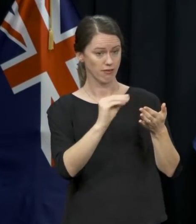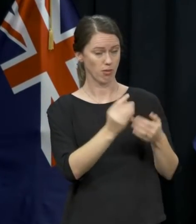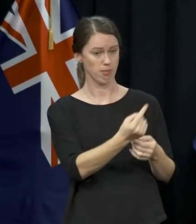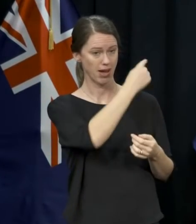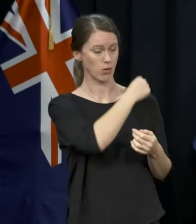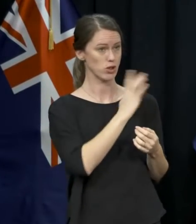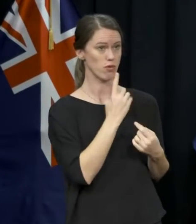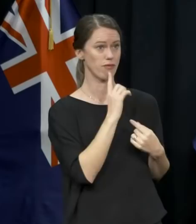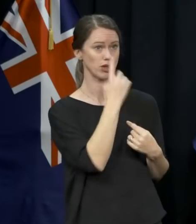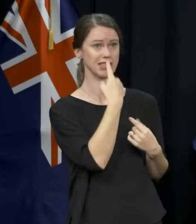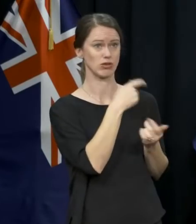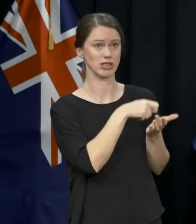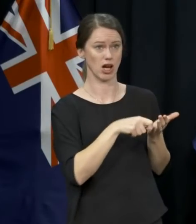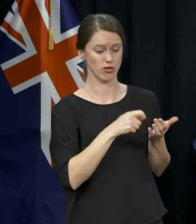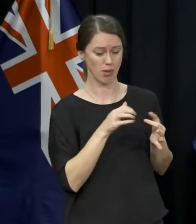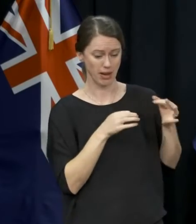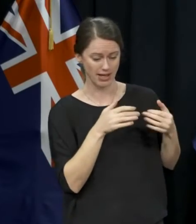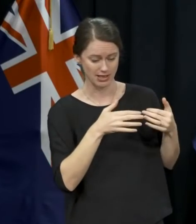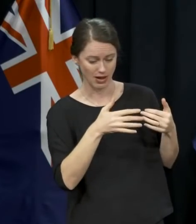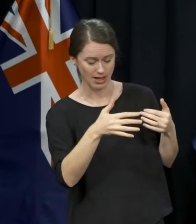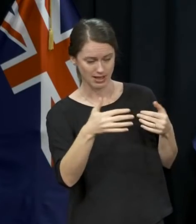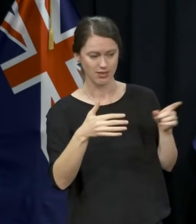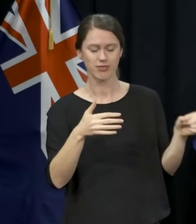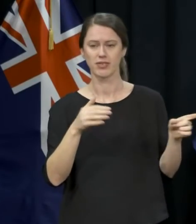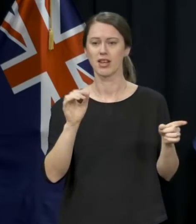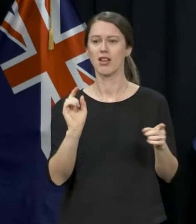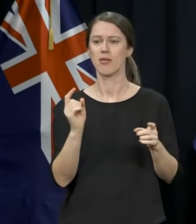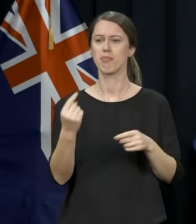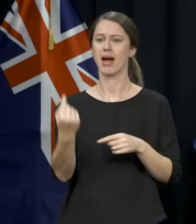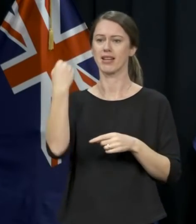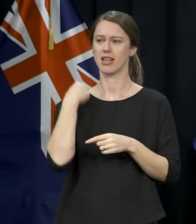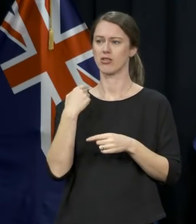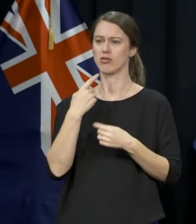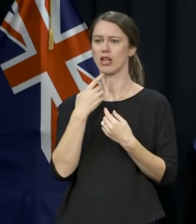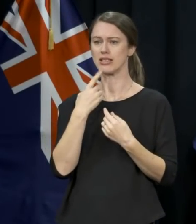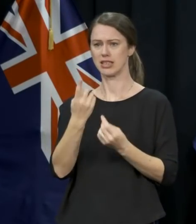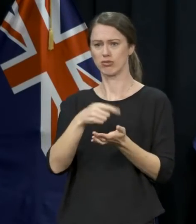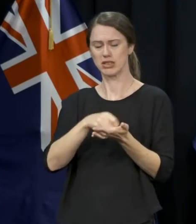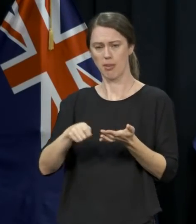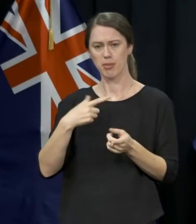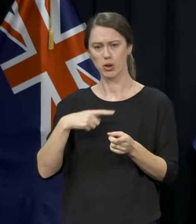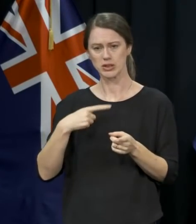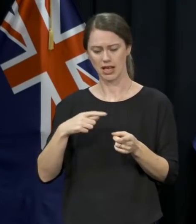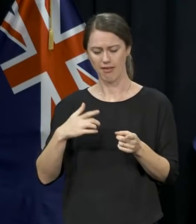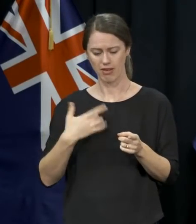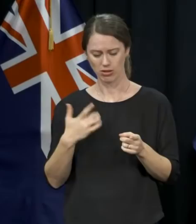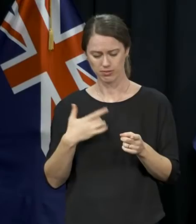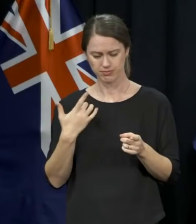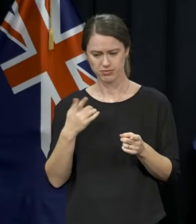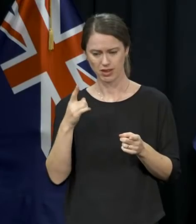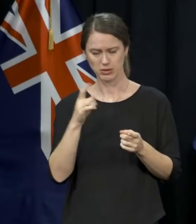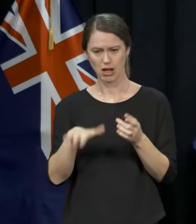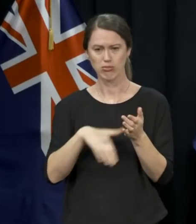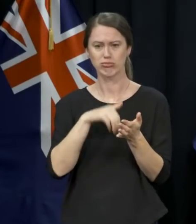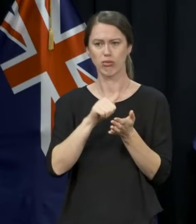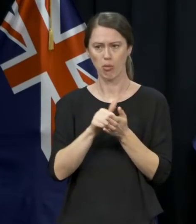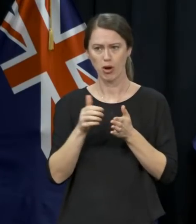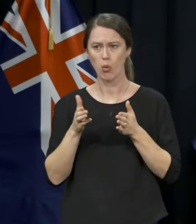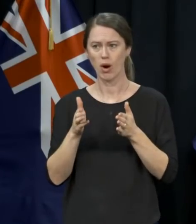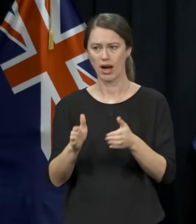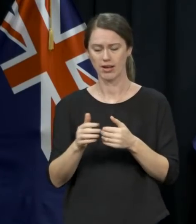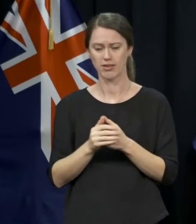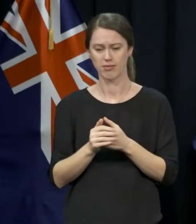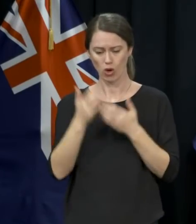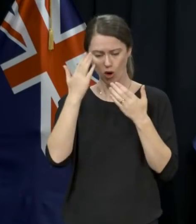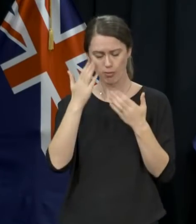time? Look, of course, when I offered my resignation the first time, that was because I felt that was the appropriate thing to do, the honourable